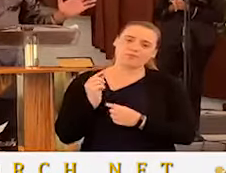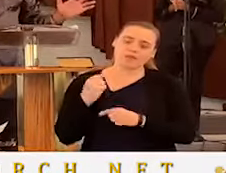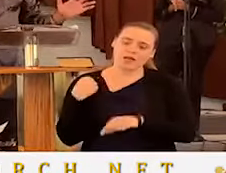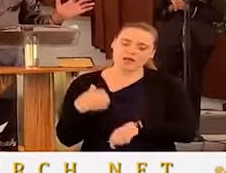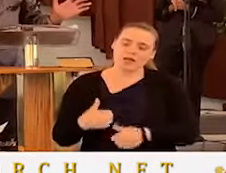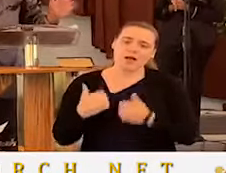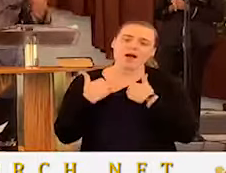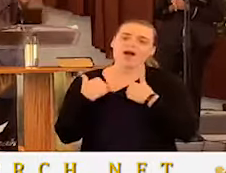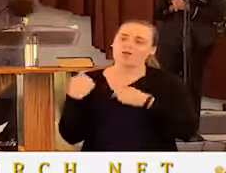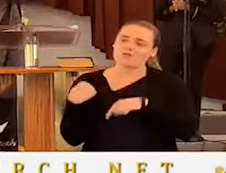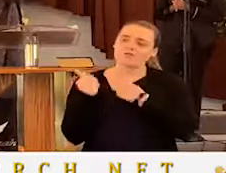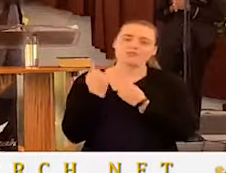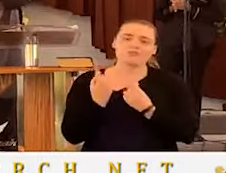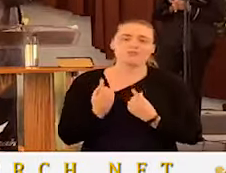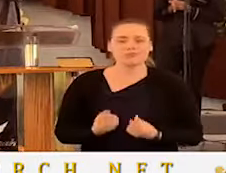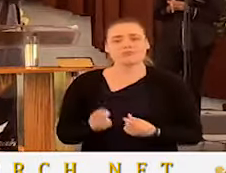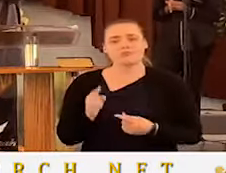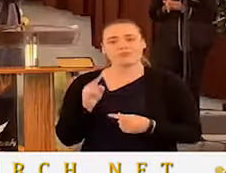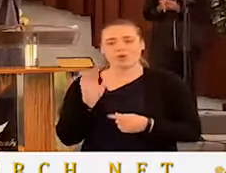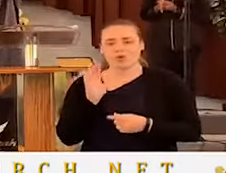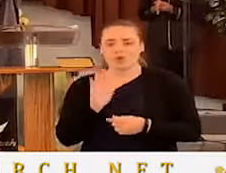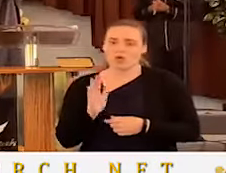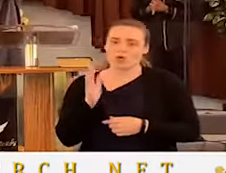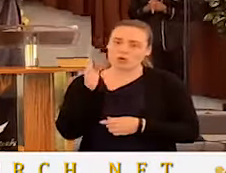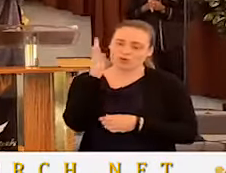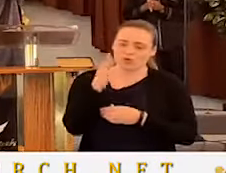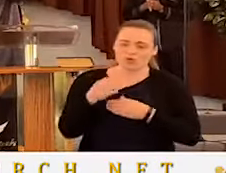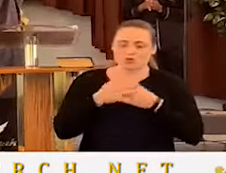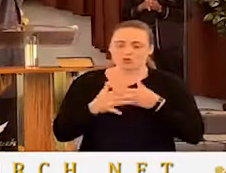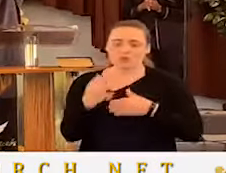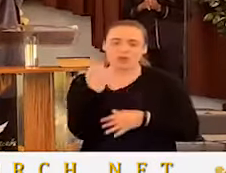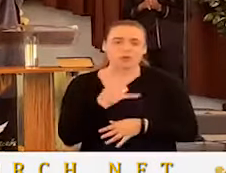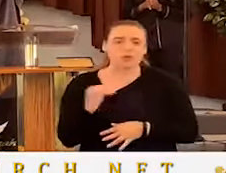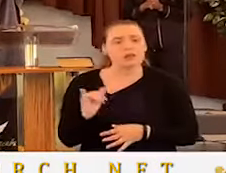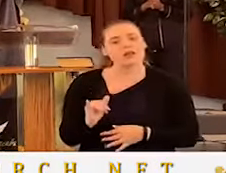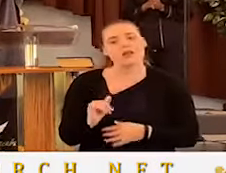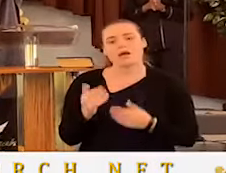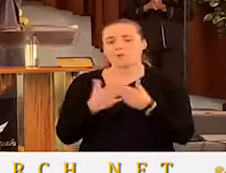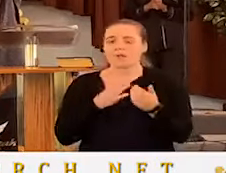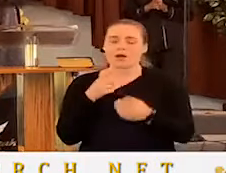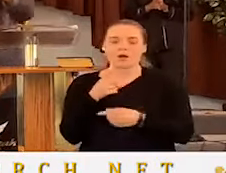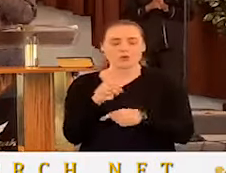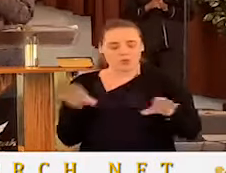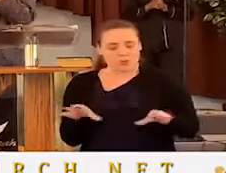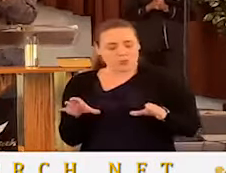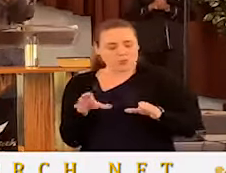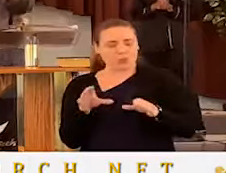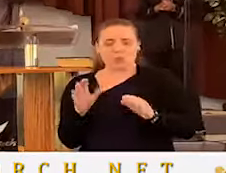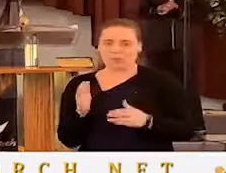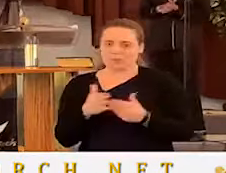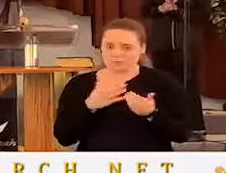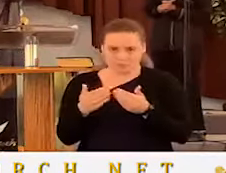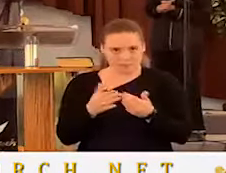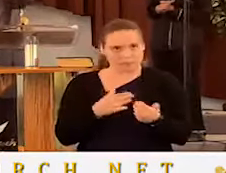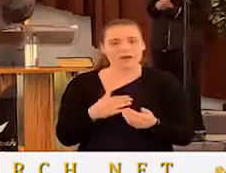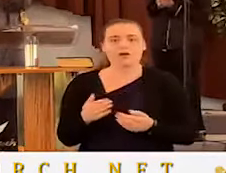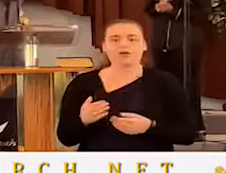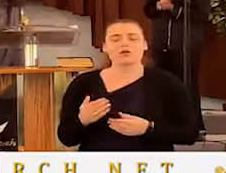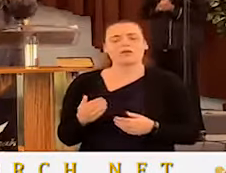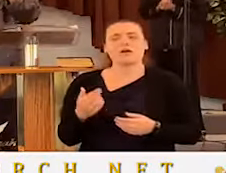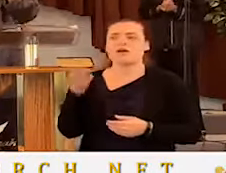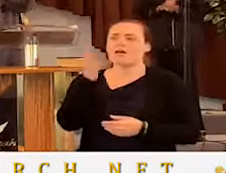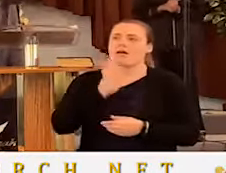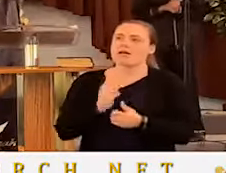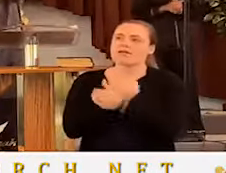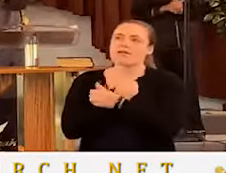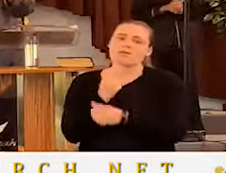regardless of your past, God loves you. Yes. Text that. I want you to say, God loves me. God